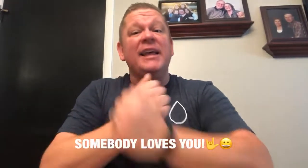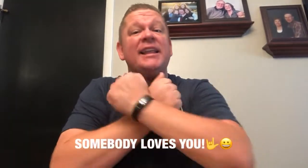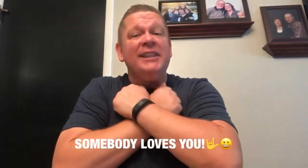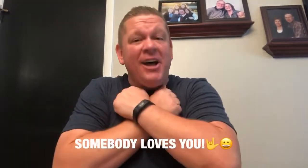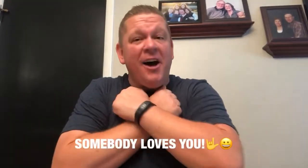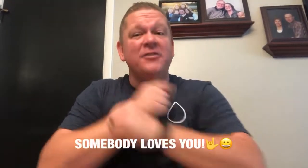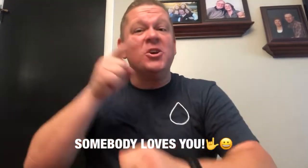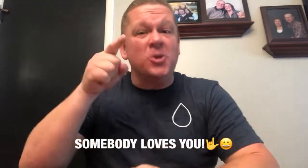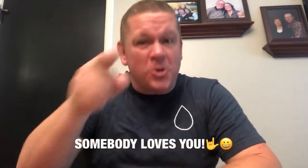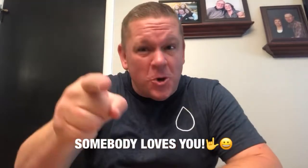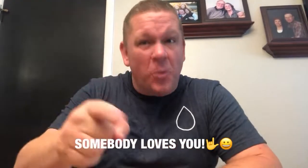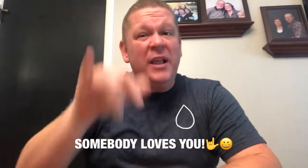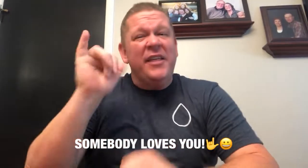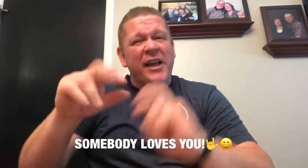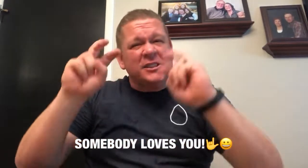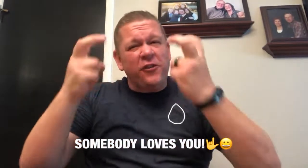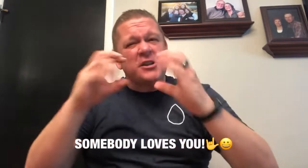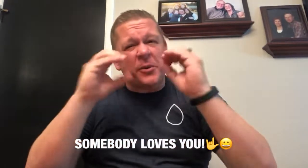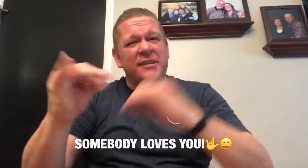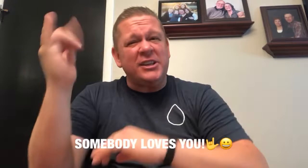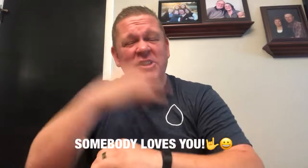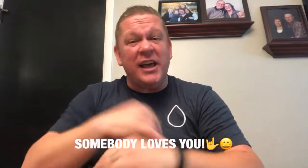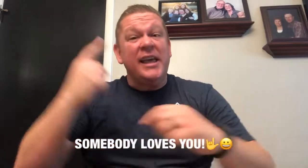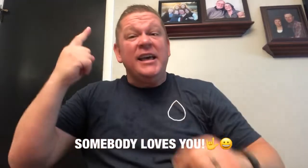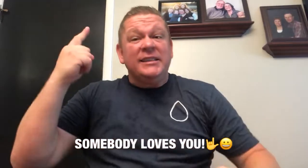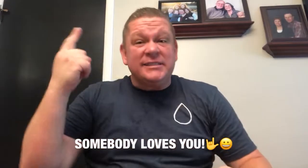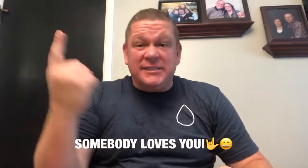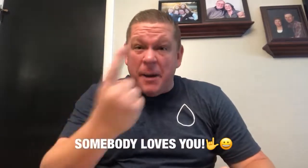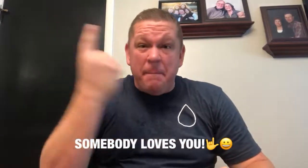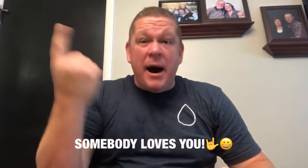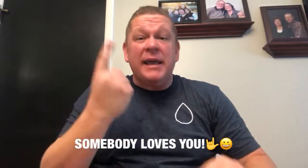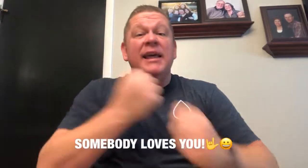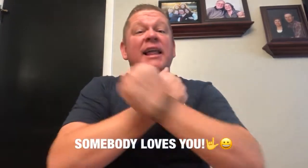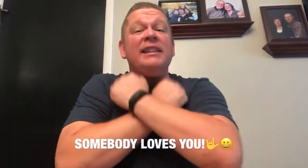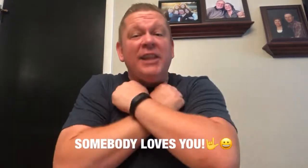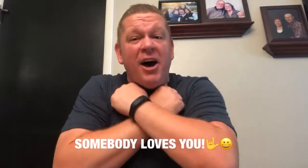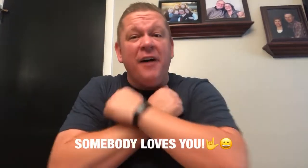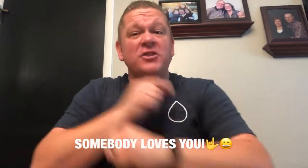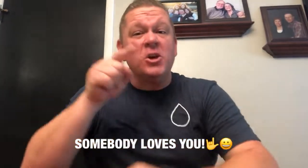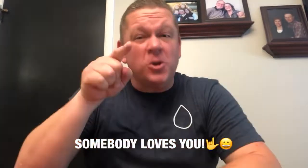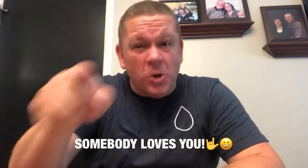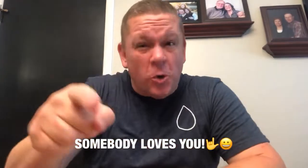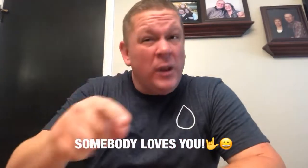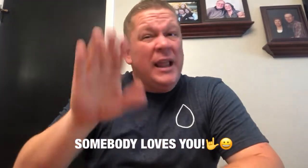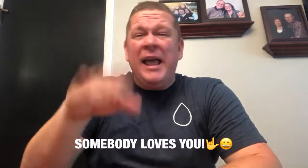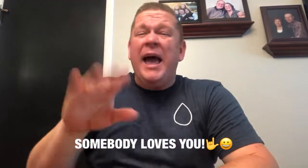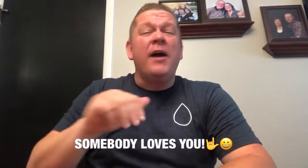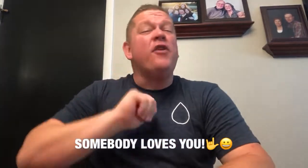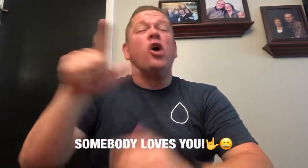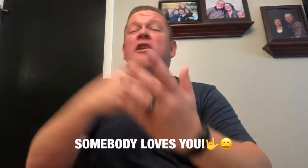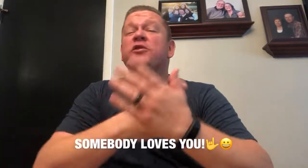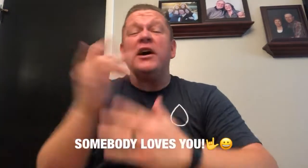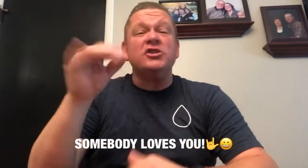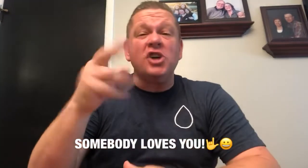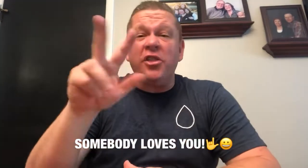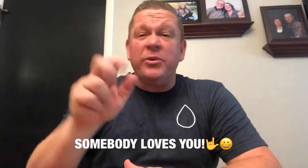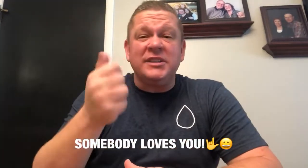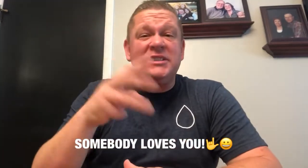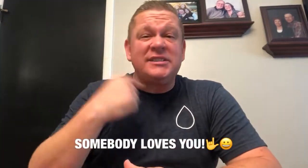loves you. That's the phrase I want to teach today. Somebody loves you. Hey, if all else fails, John 3, 16